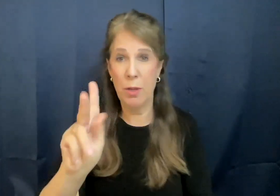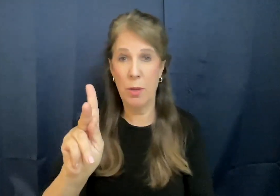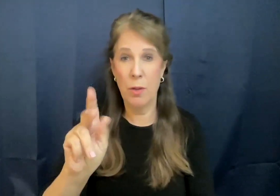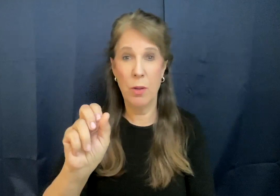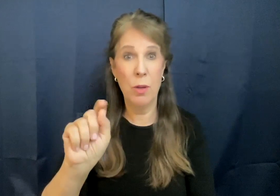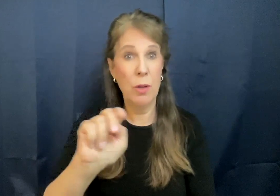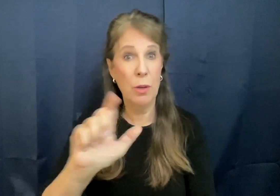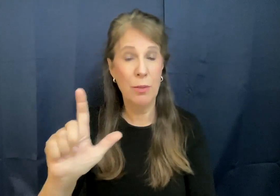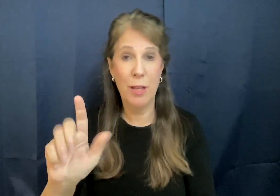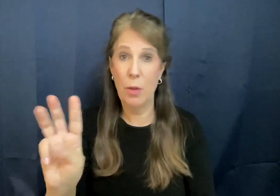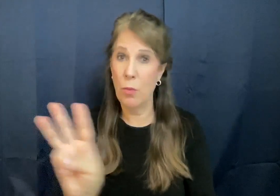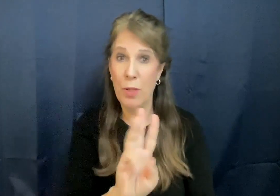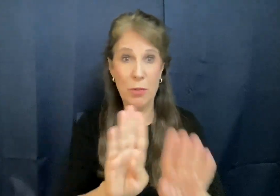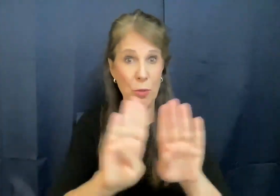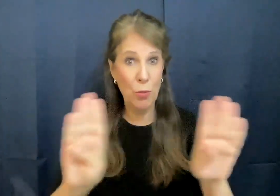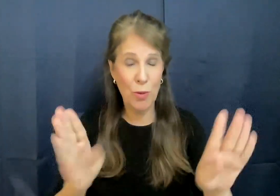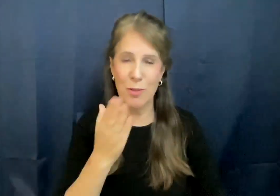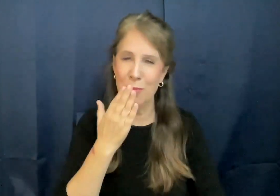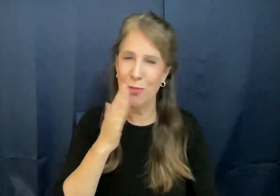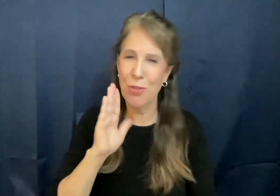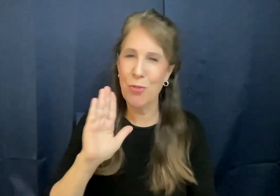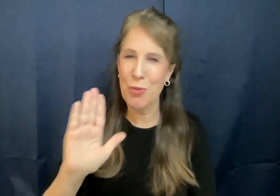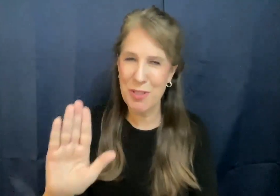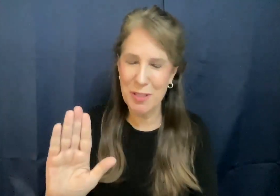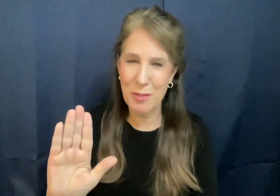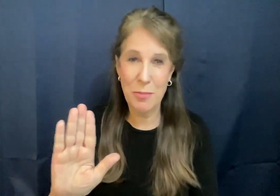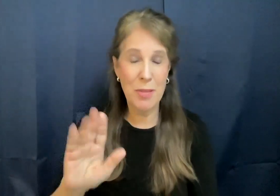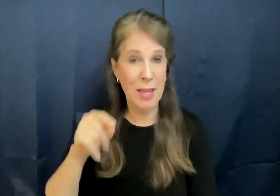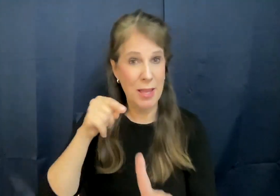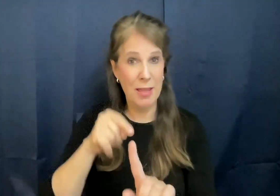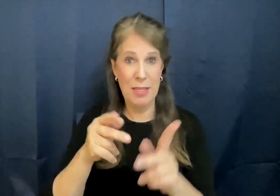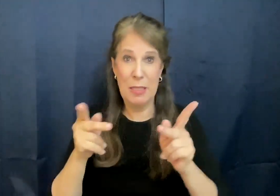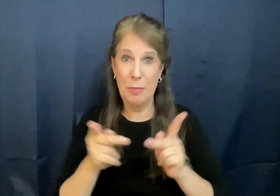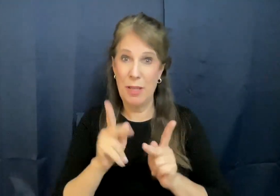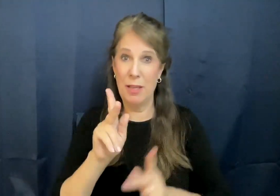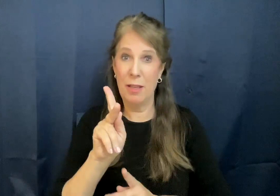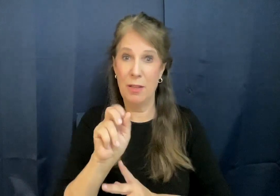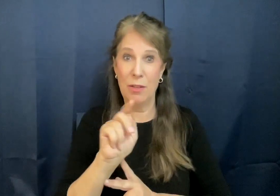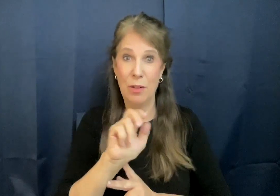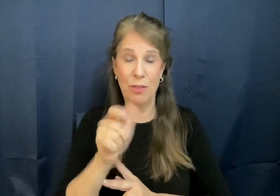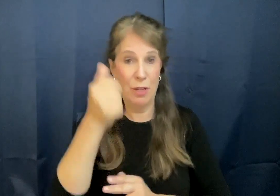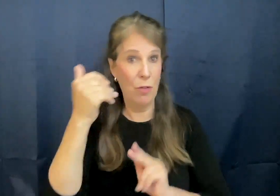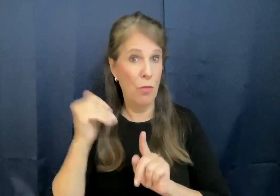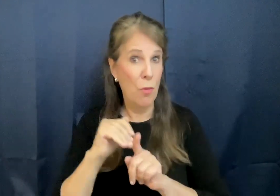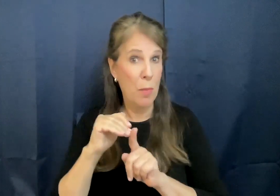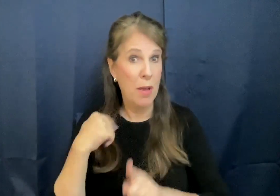Jerusalem. The Kotel that reminds us that Am Yisrael, we, the people of Israel,